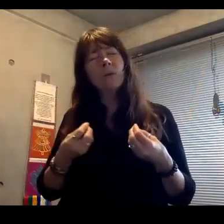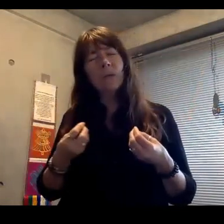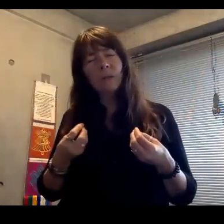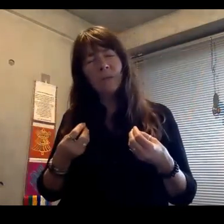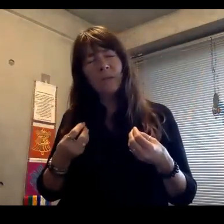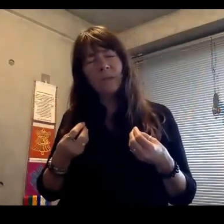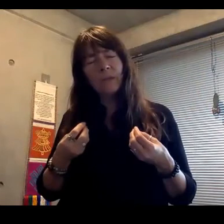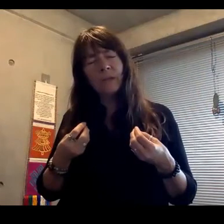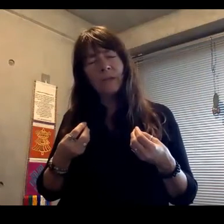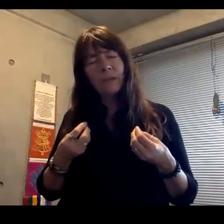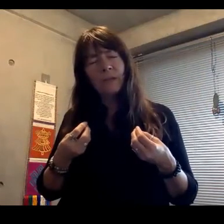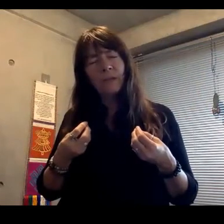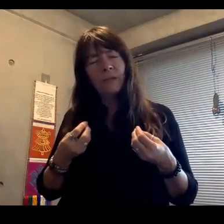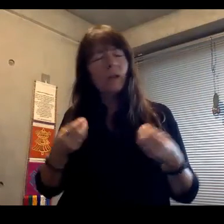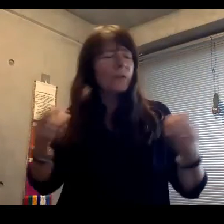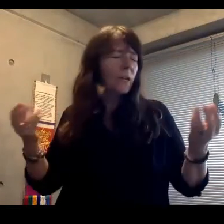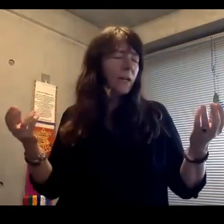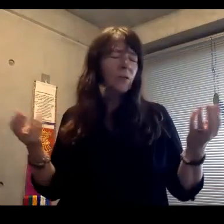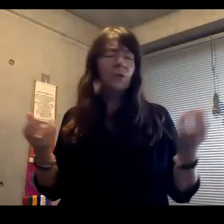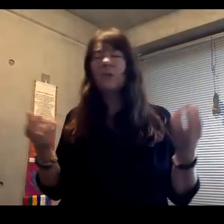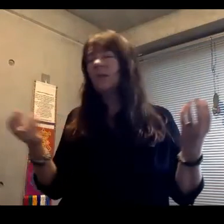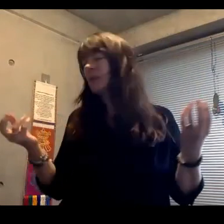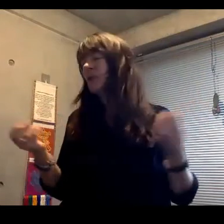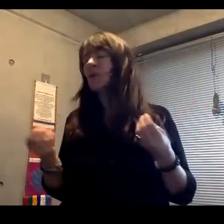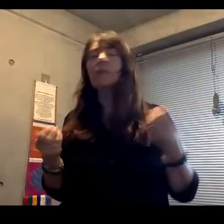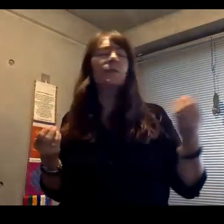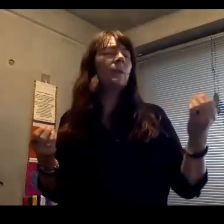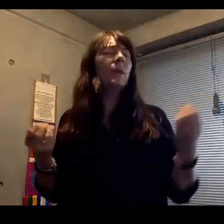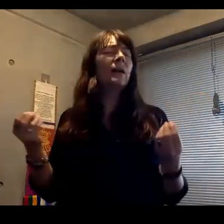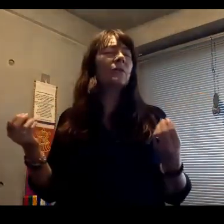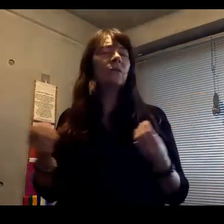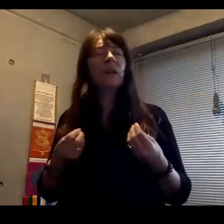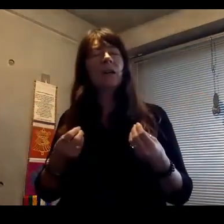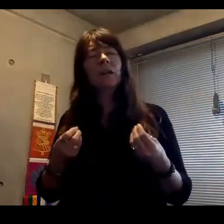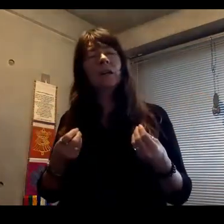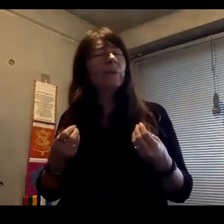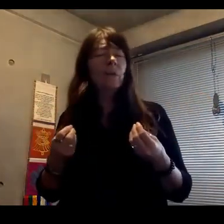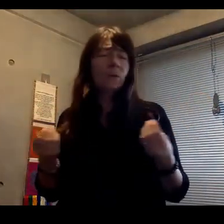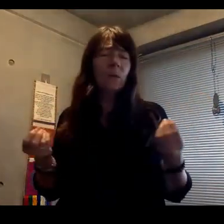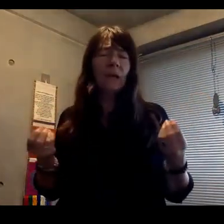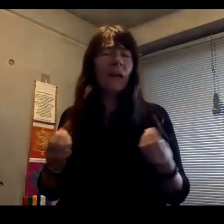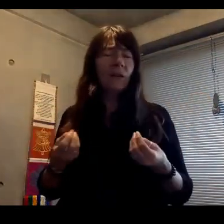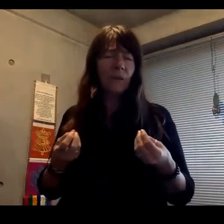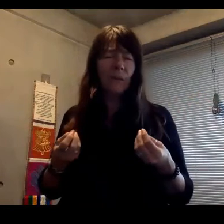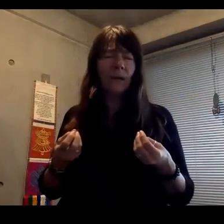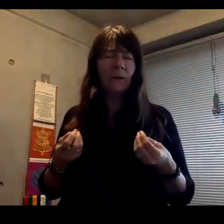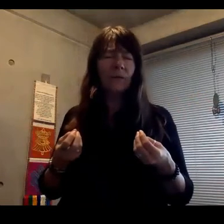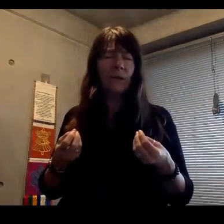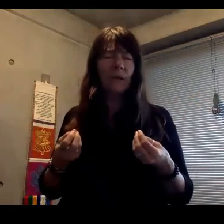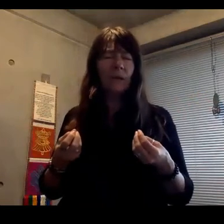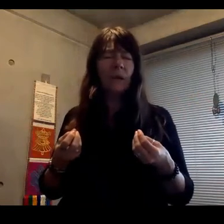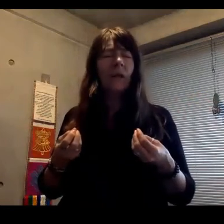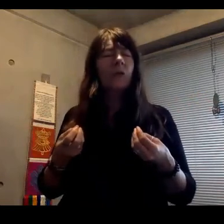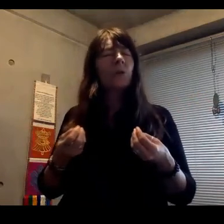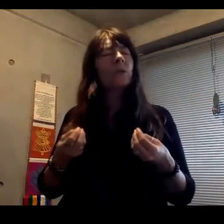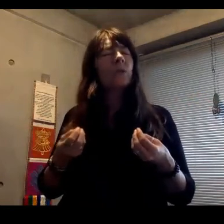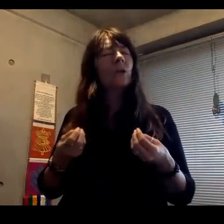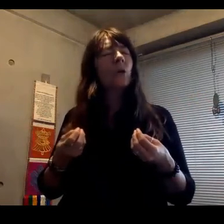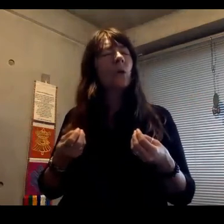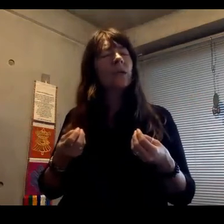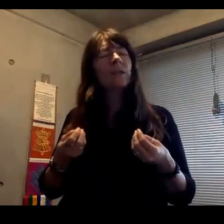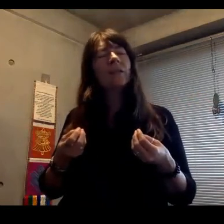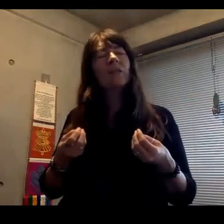to outcomes, not connected to the decisions if they pass or fail. They don't really care if they pass or fail. So